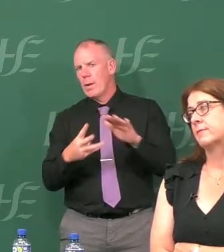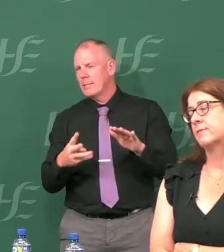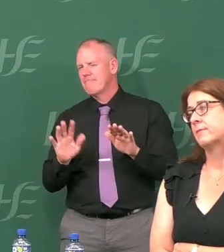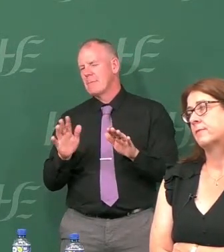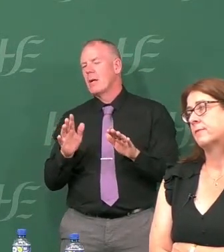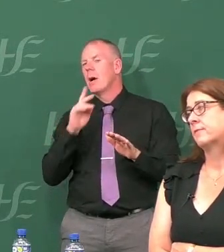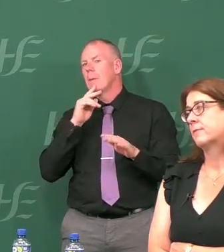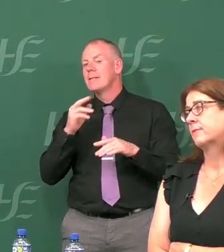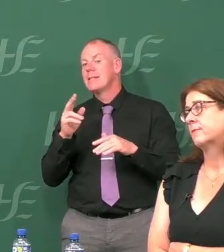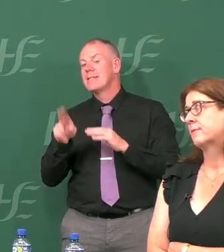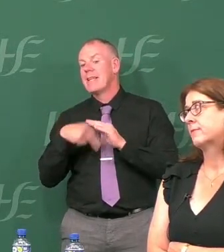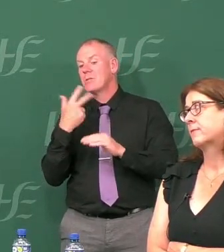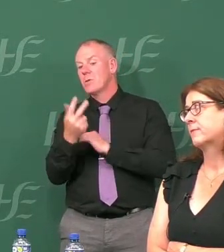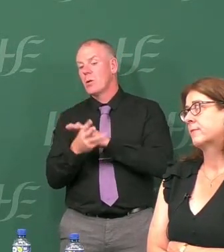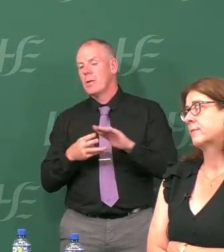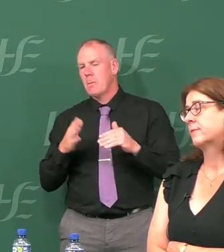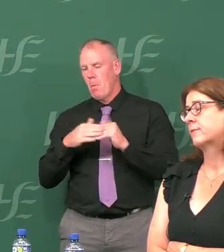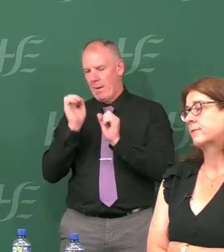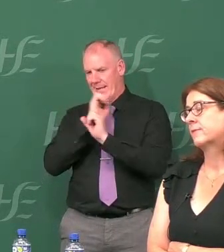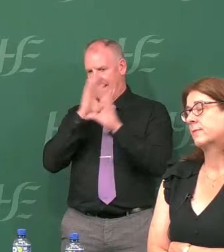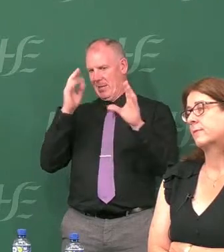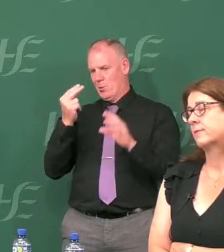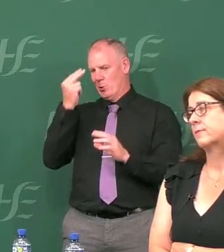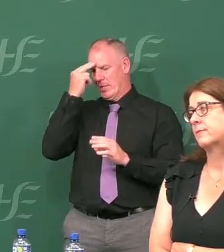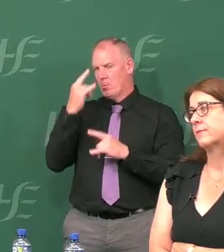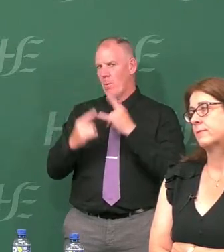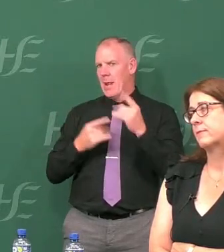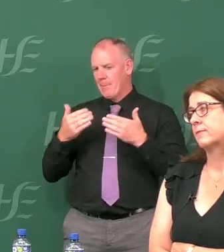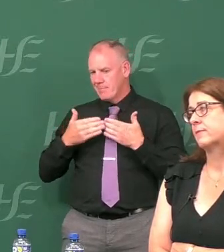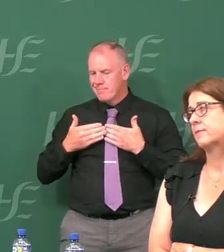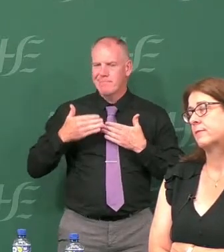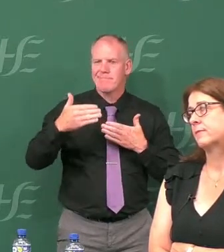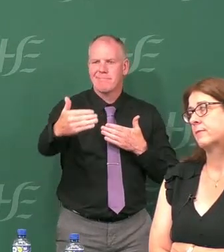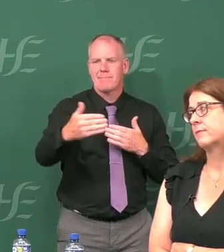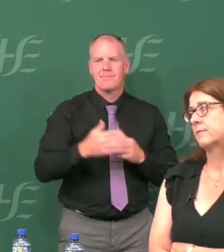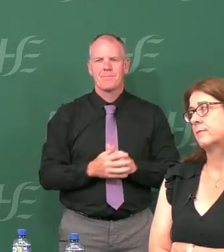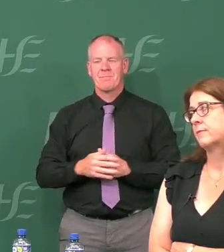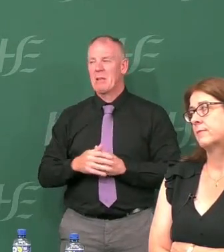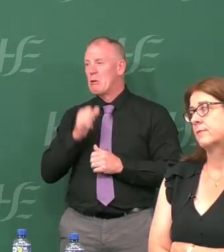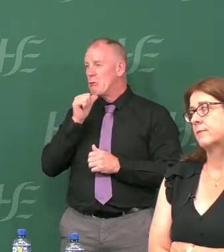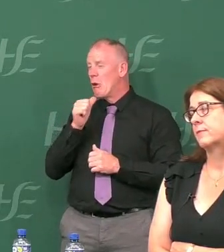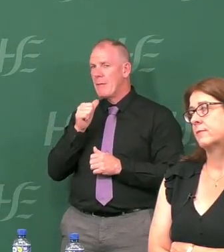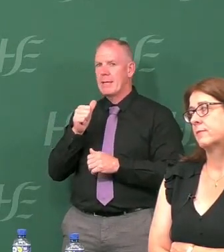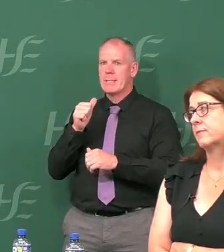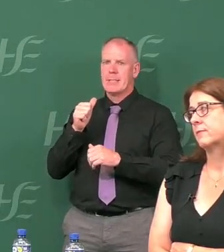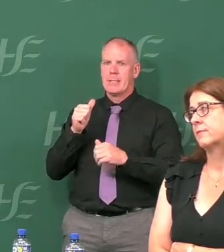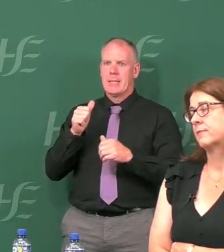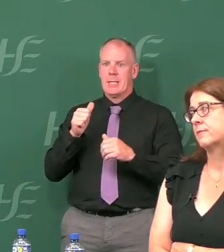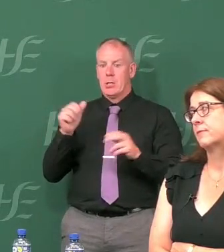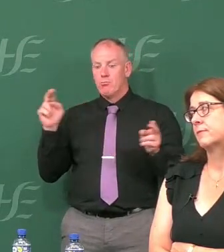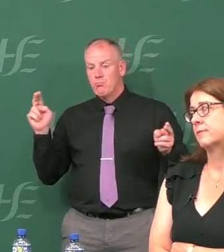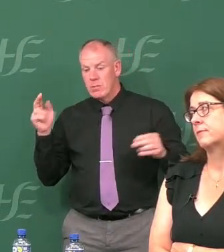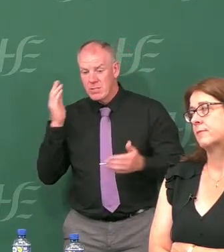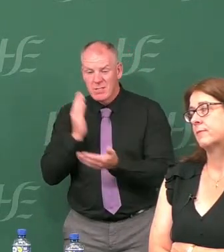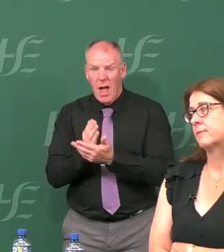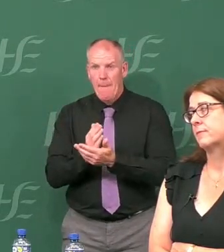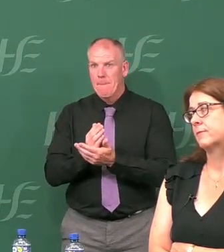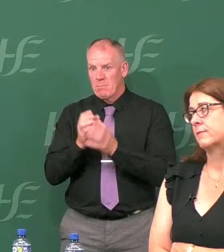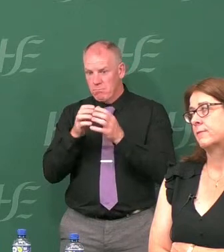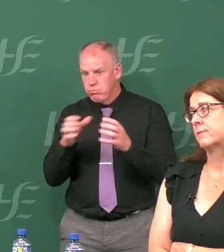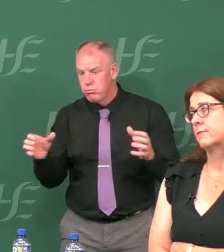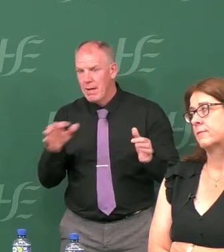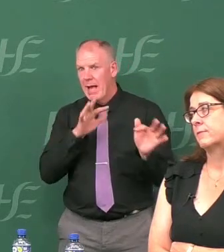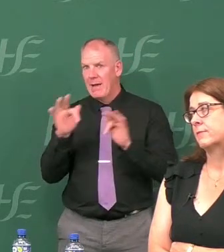give us a much better understanding of what's going to happen over the next 3 to 6 weeks. So I don't see the threat stopping after 3 weeks. I think we'll get a